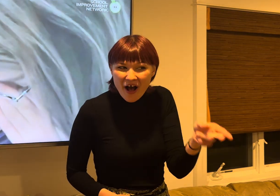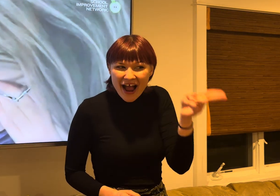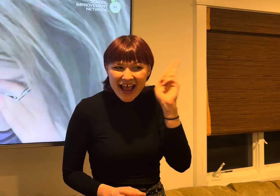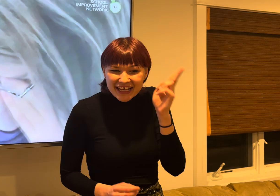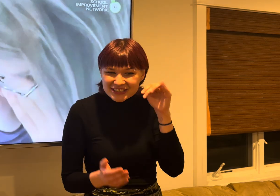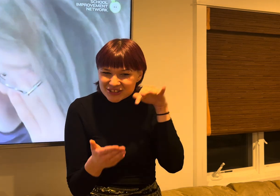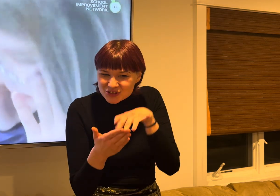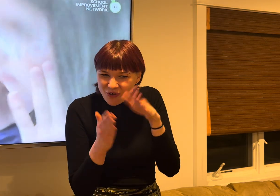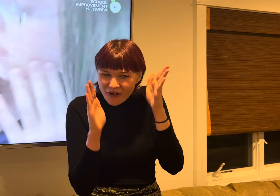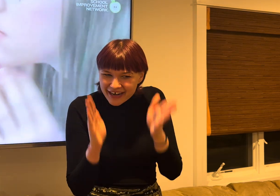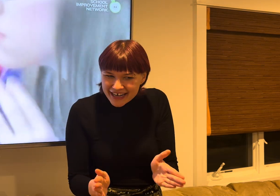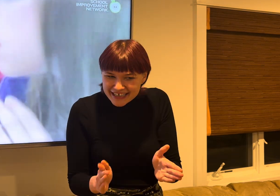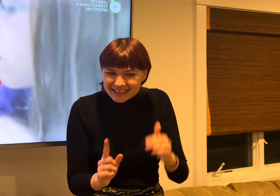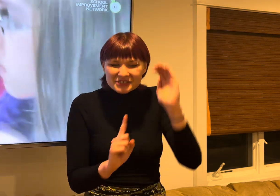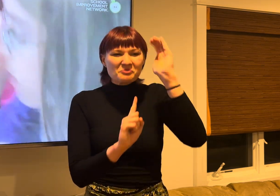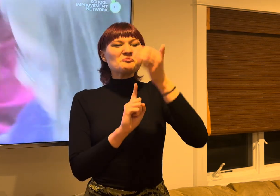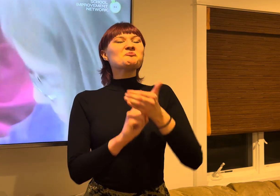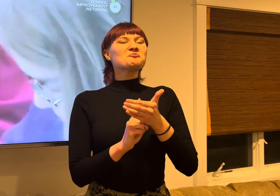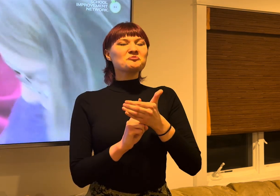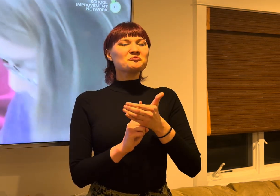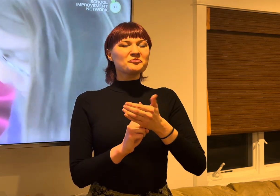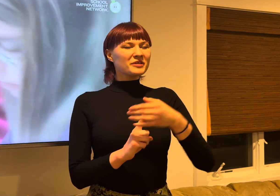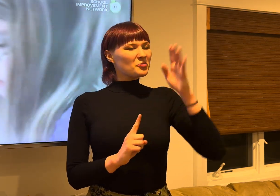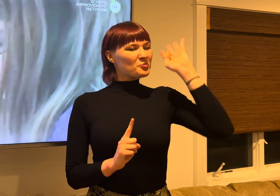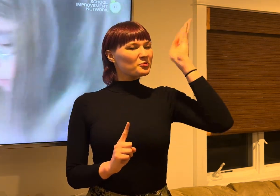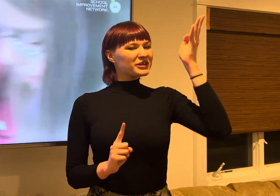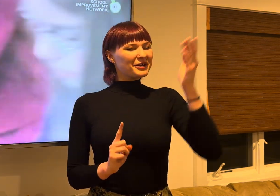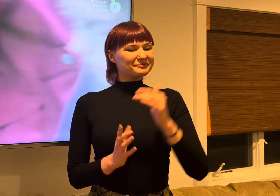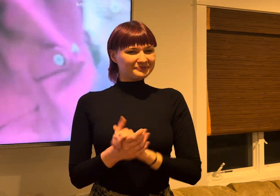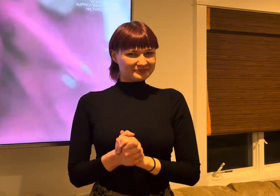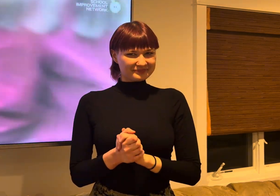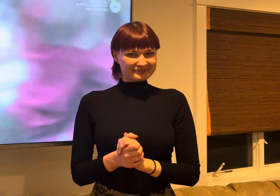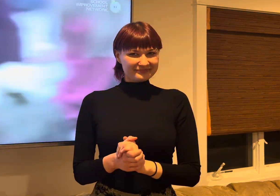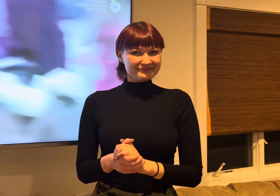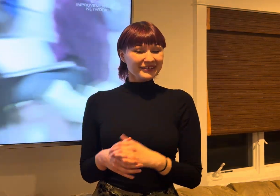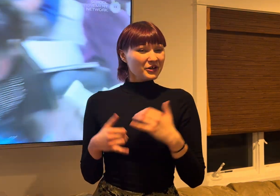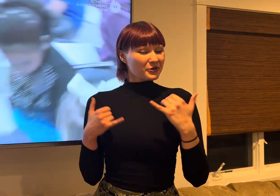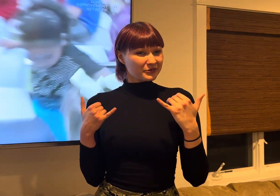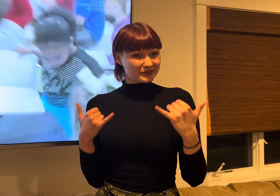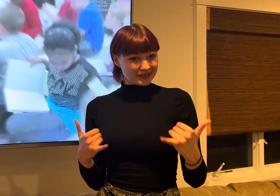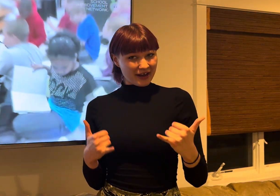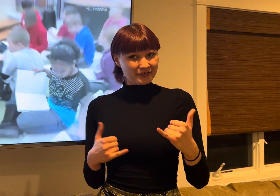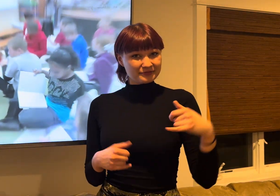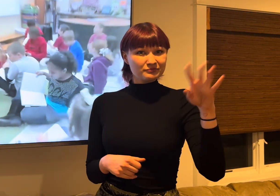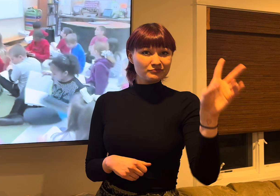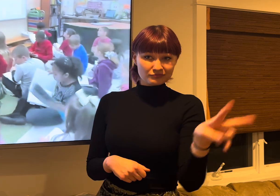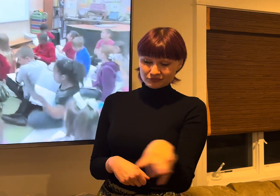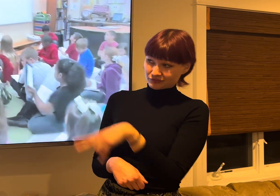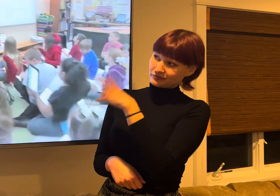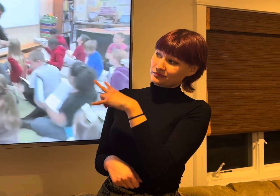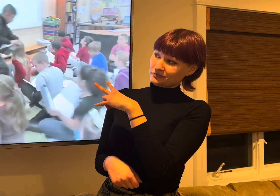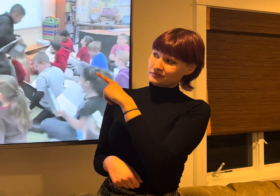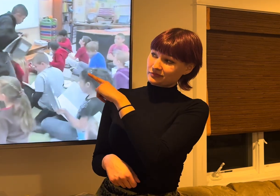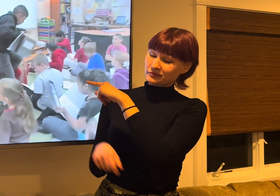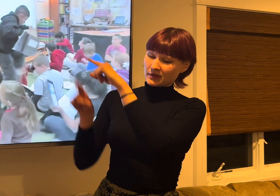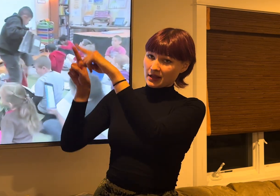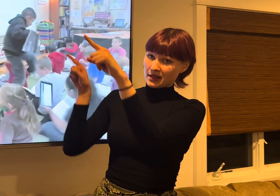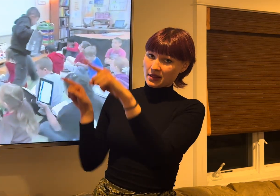just turn yourselves to look at the active board. And let's look at this piece of text.